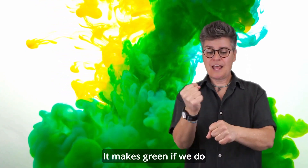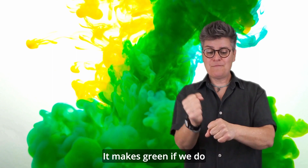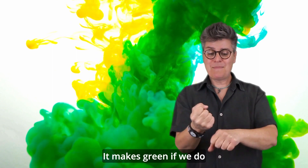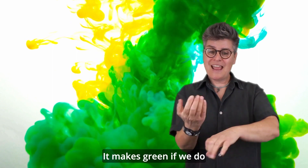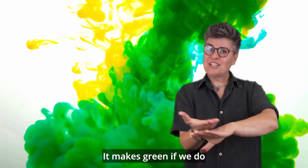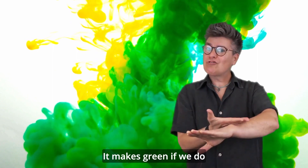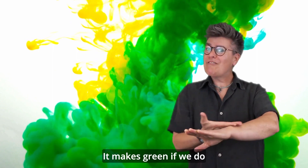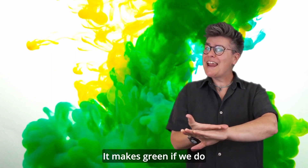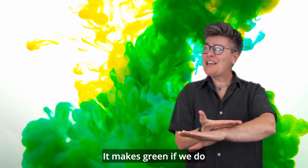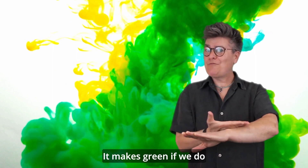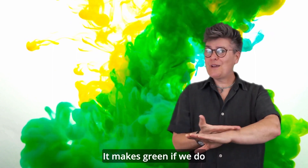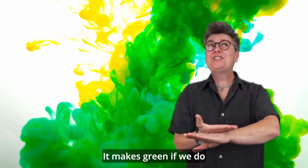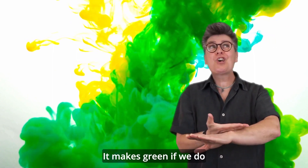It makes green if we do.